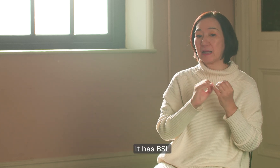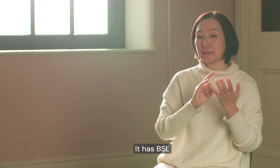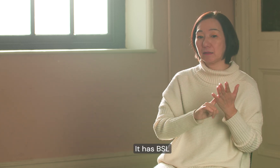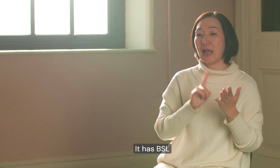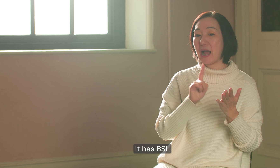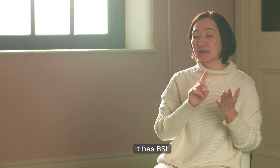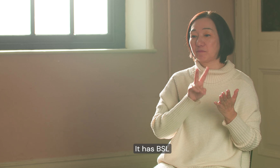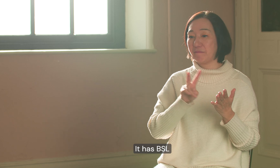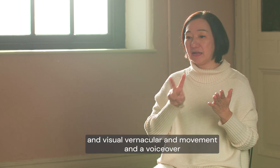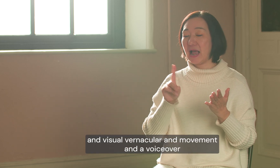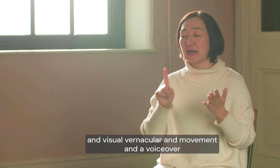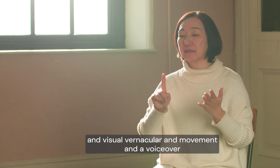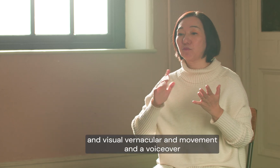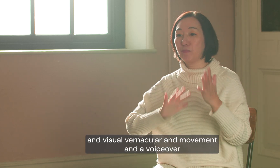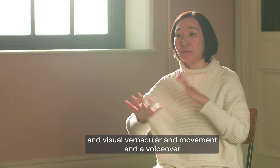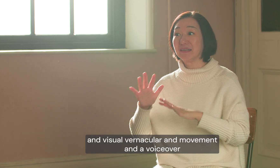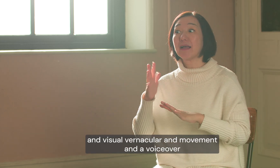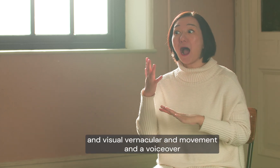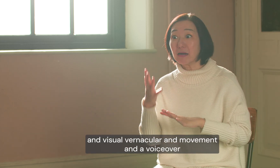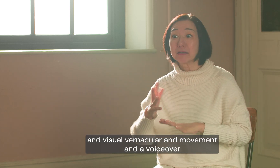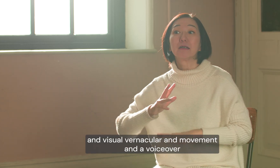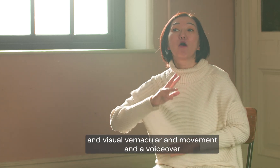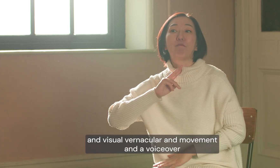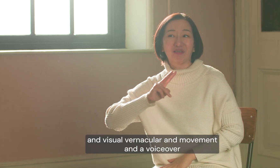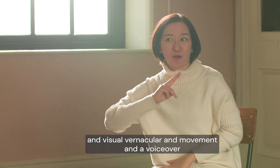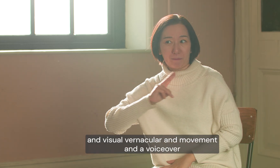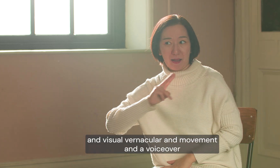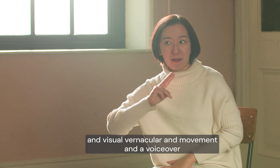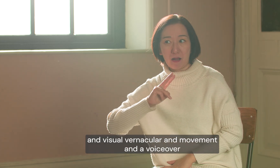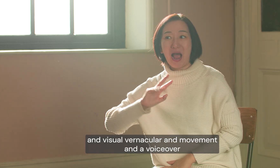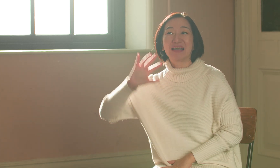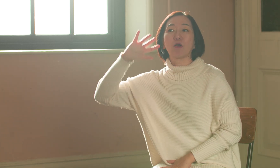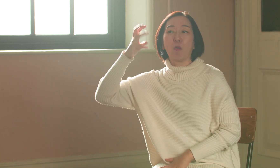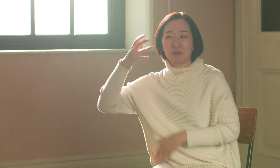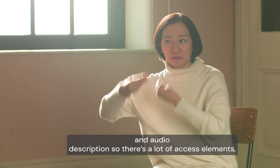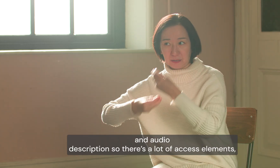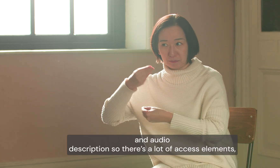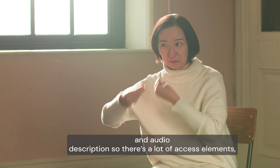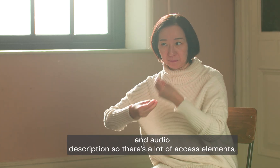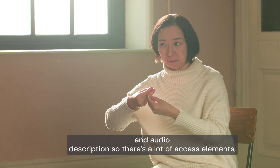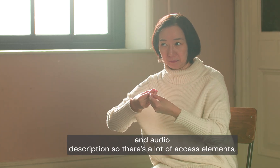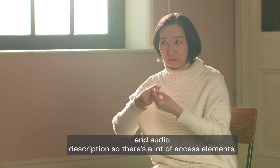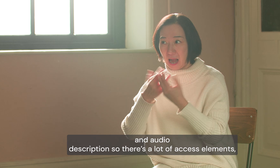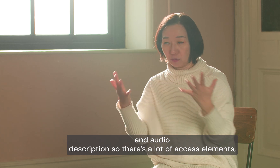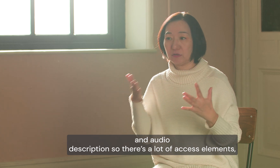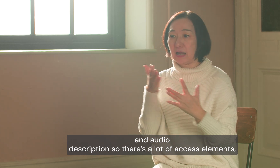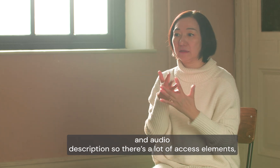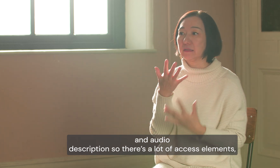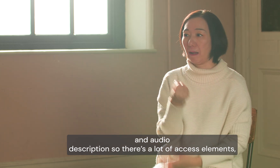It has BSL and visual vernacular and movement and a voiceover and audio description. So there's a lot of